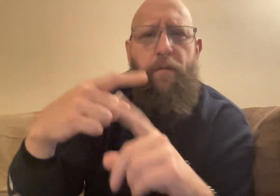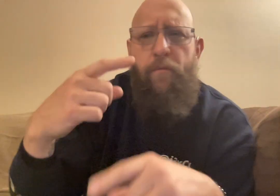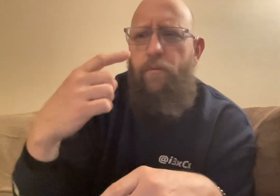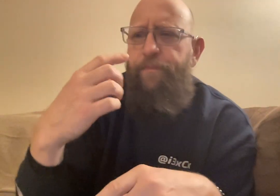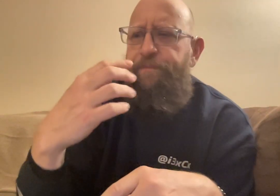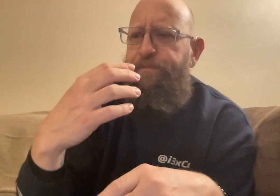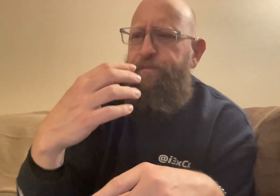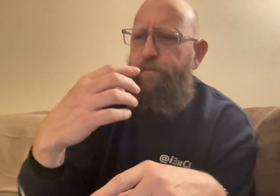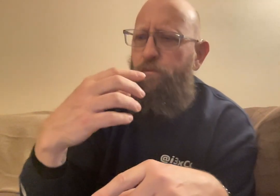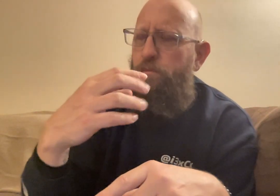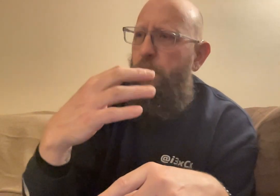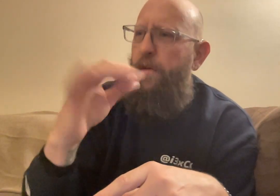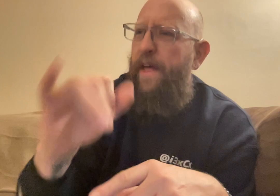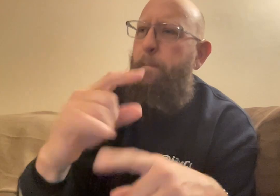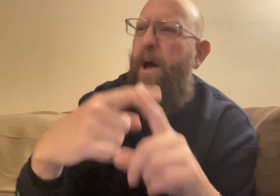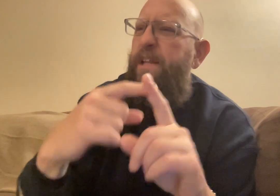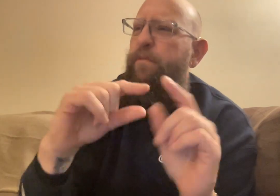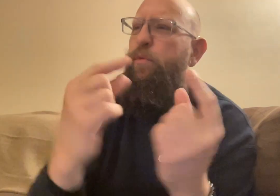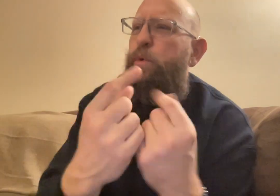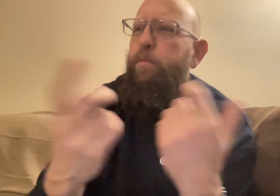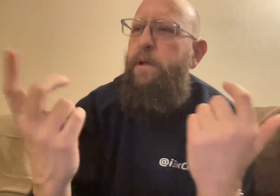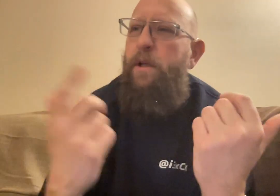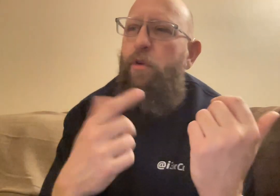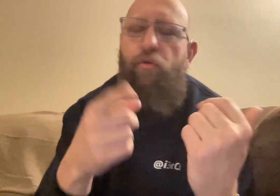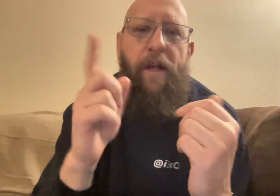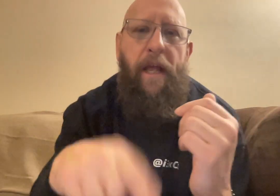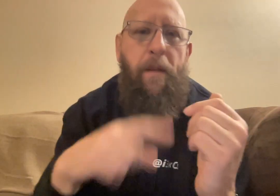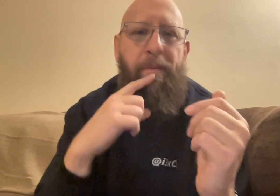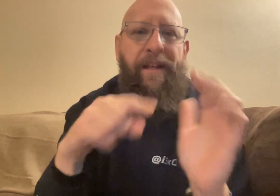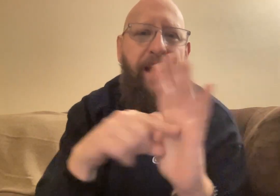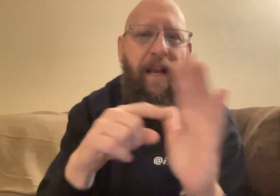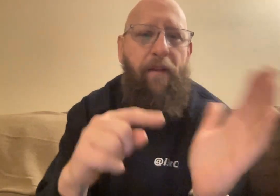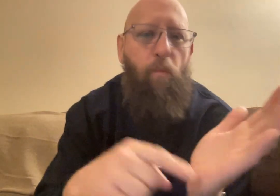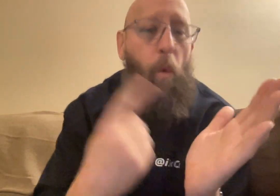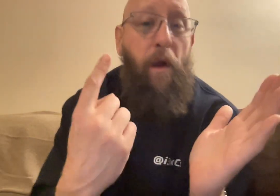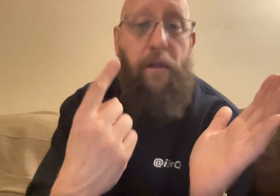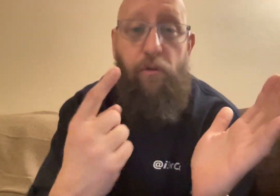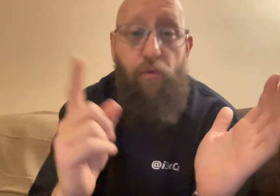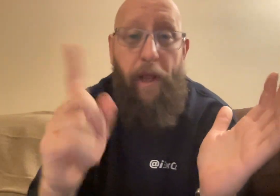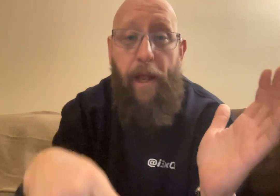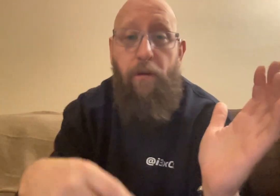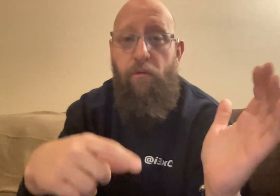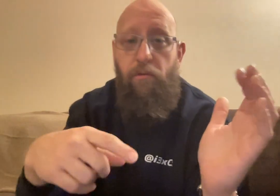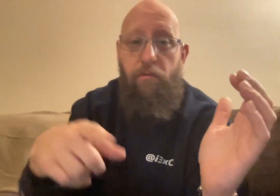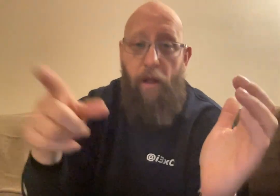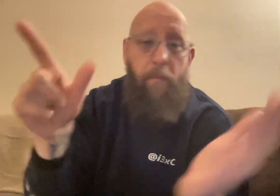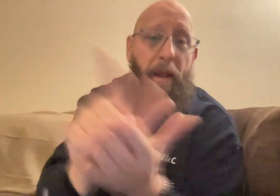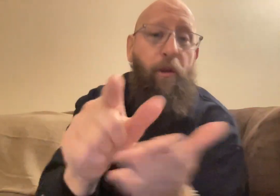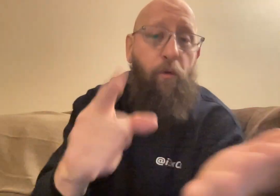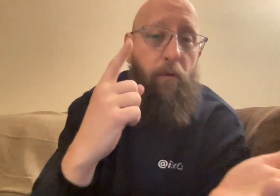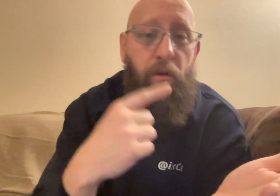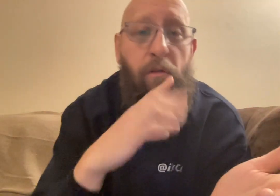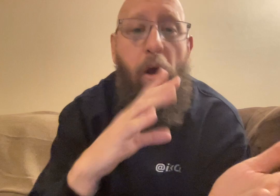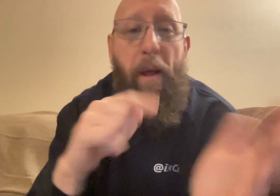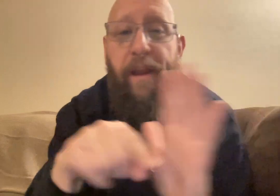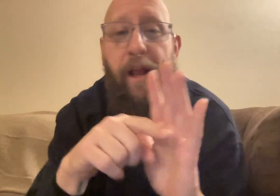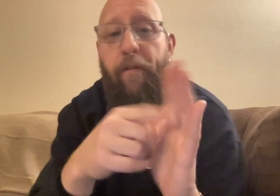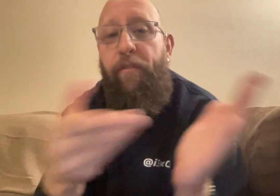positive. That positive group, you can't be negative one. You can't. They ban you if you talk about negative